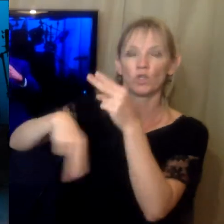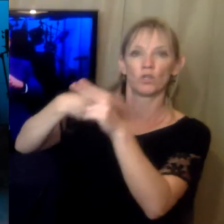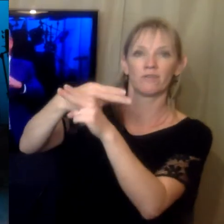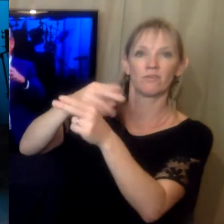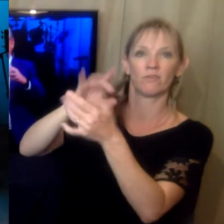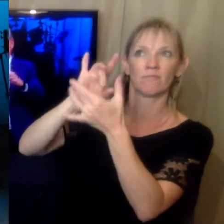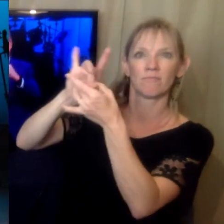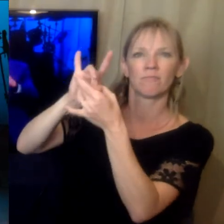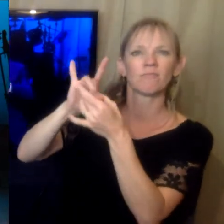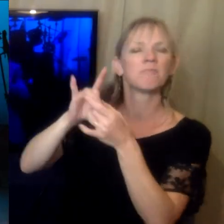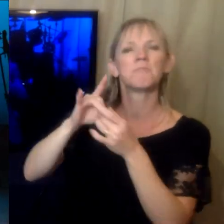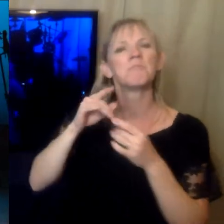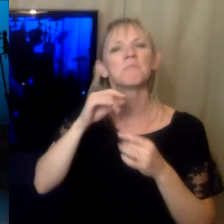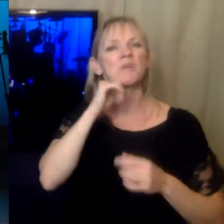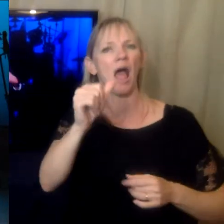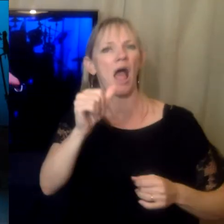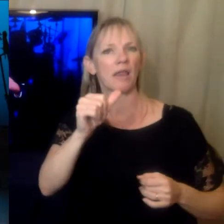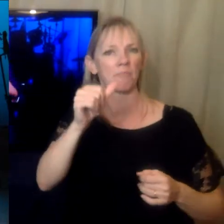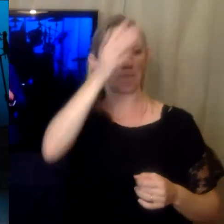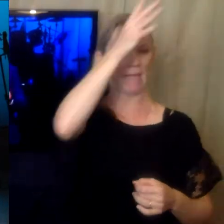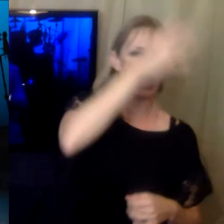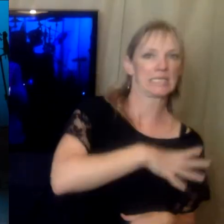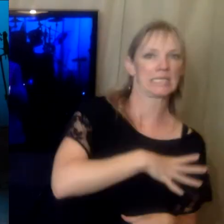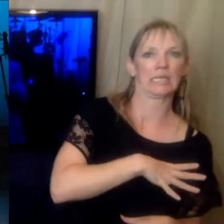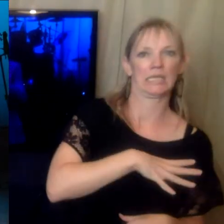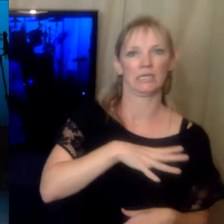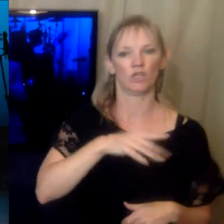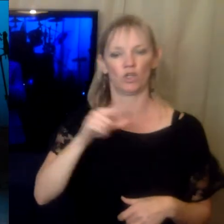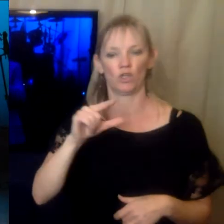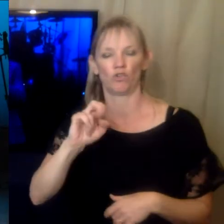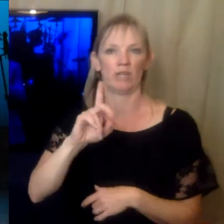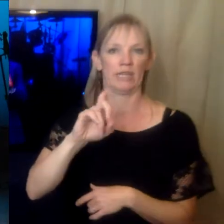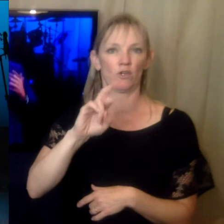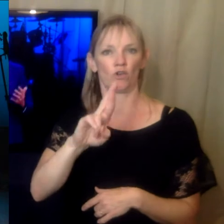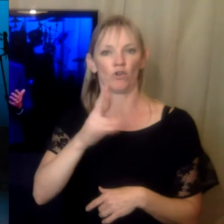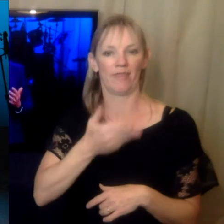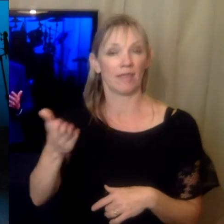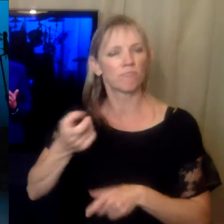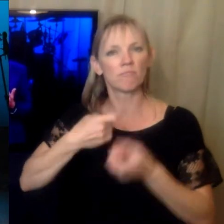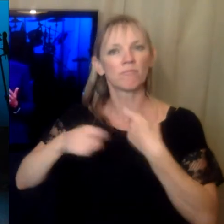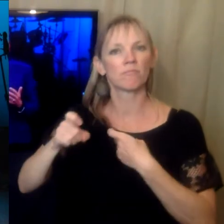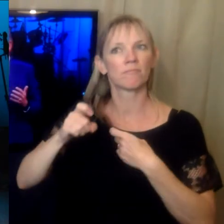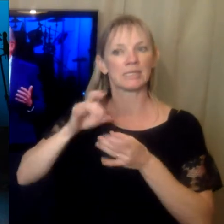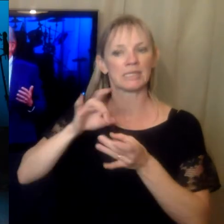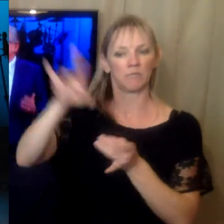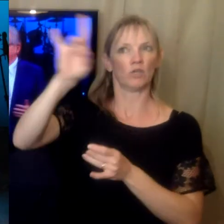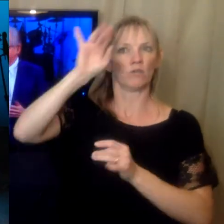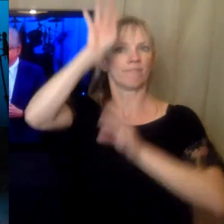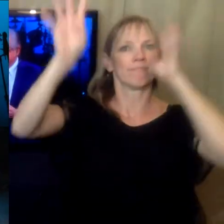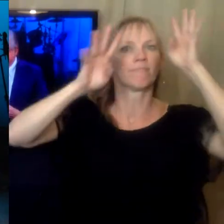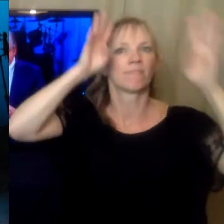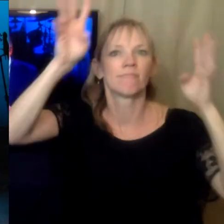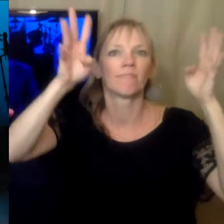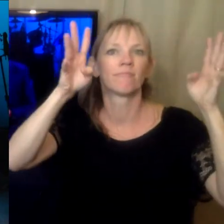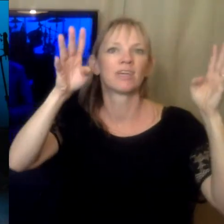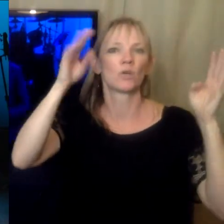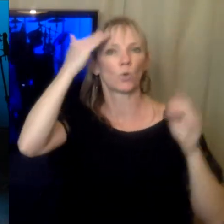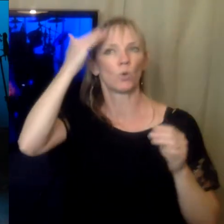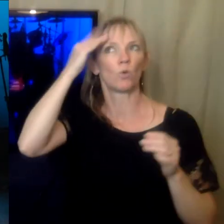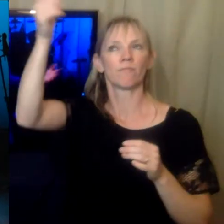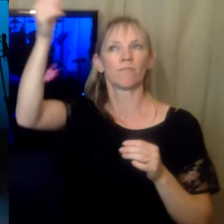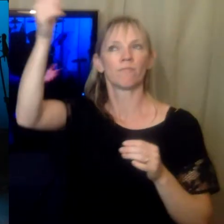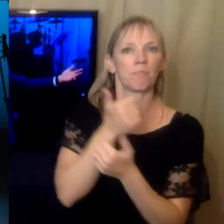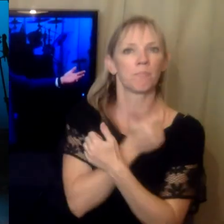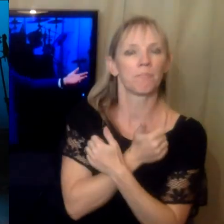than a masculine or a gender thing. It was that creative spirit that he knew was so passionate and so loving. And